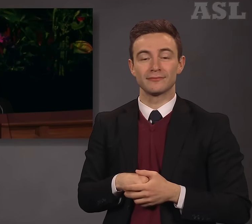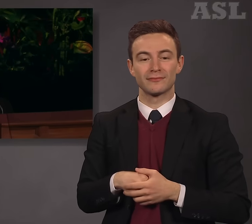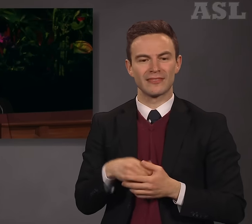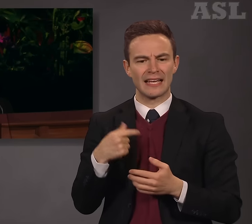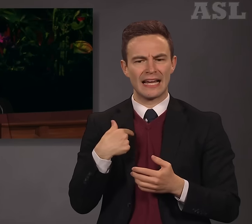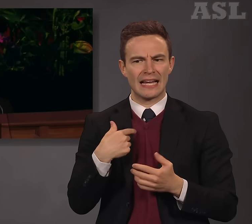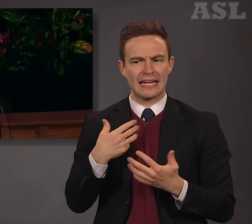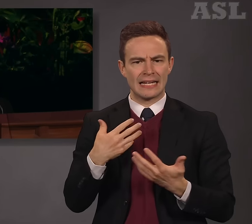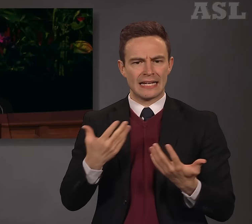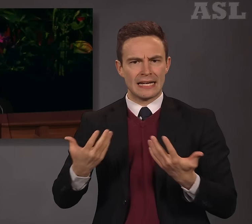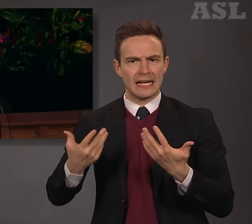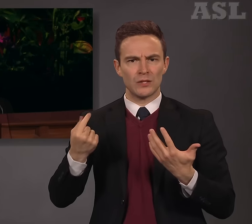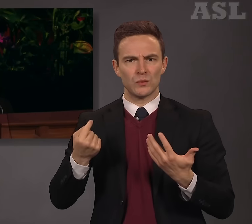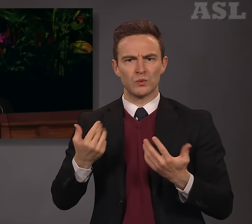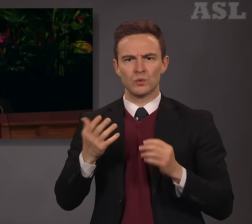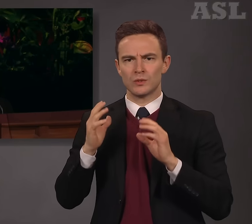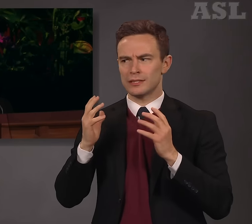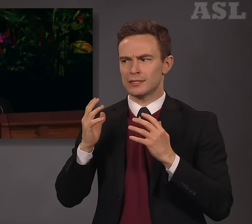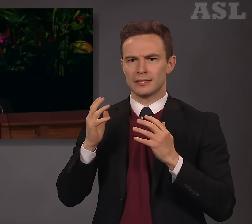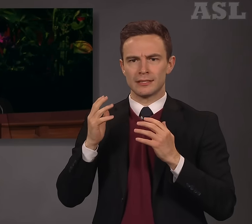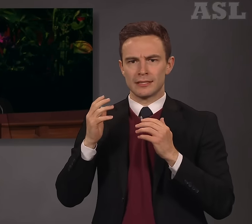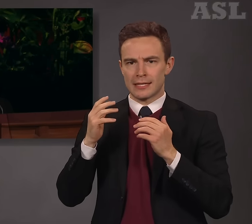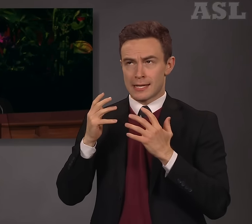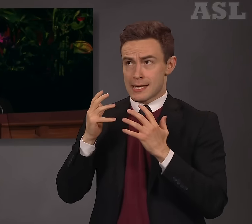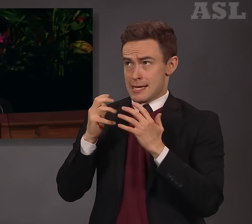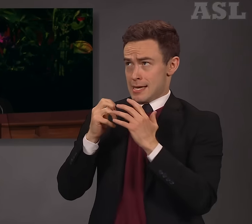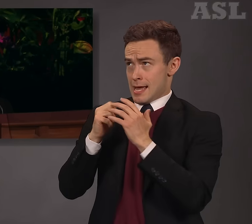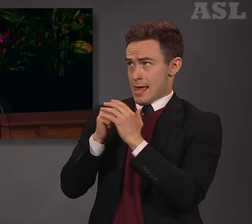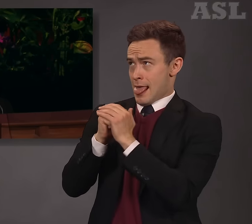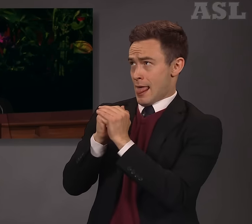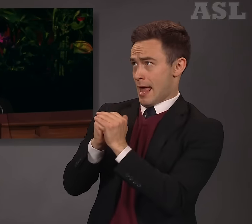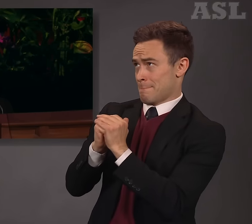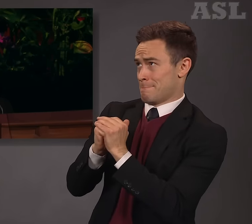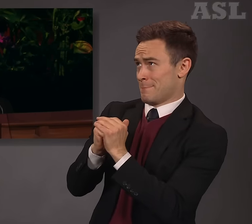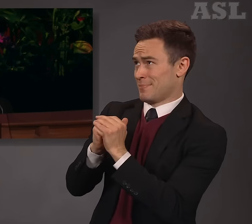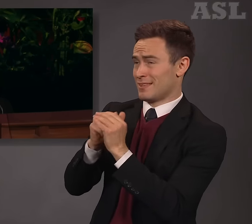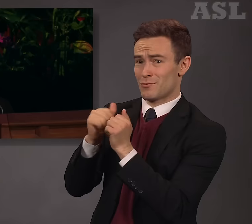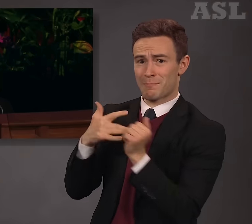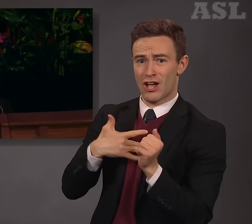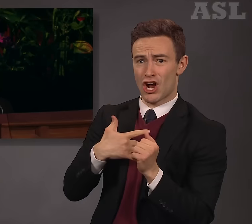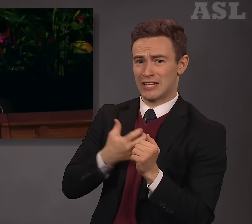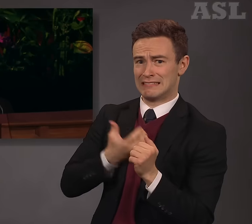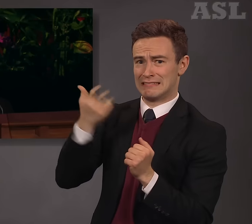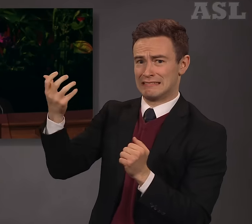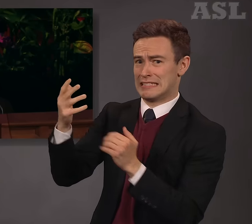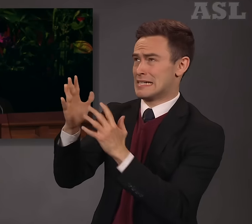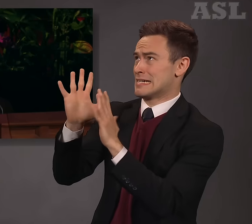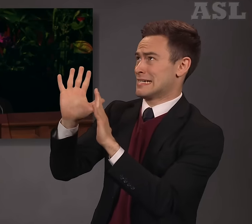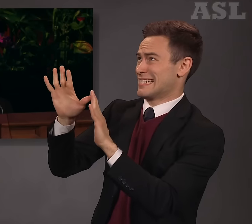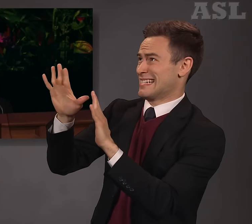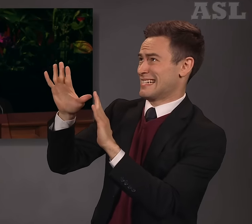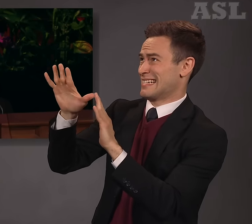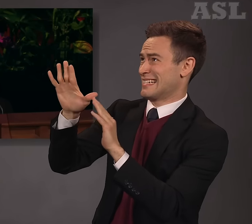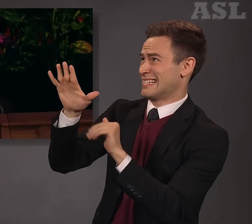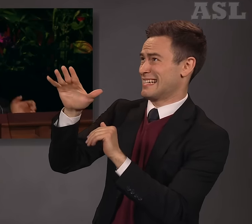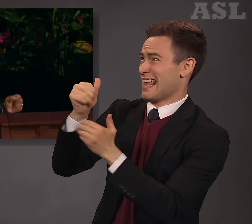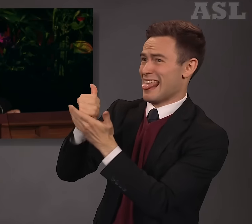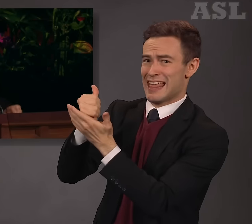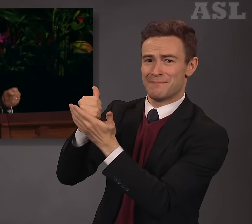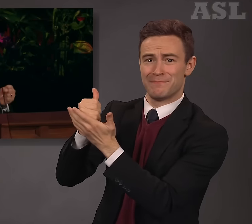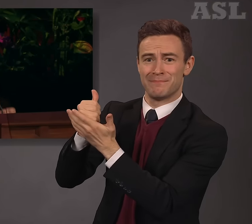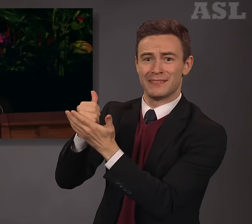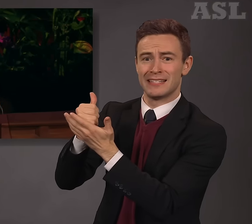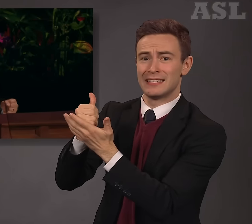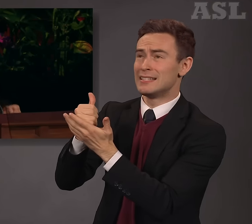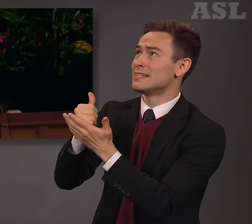I humbled myself in silence, calling with all my heart to my Heavenly Father,